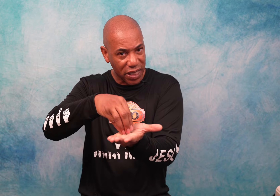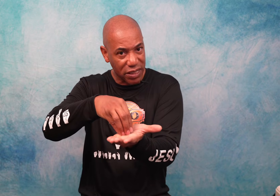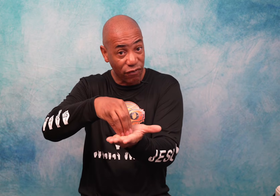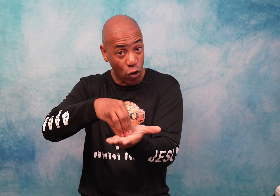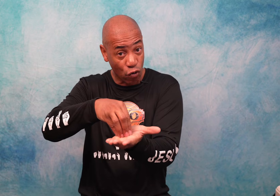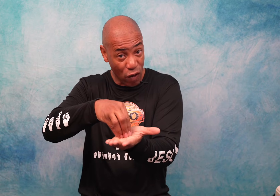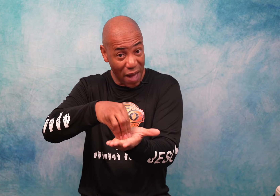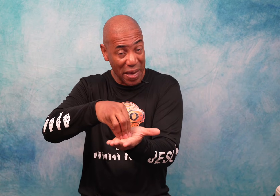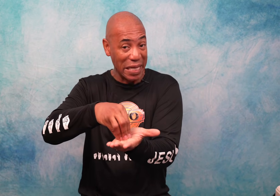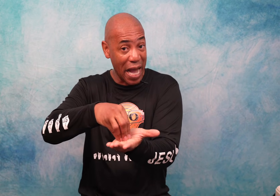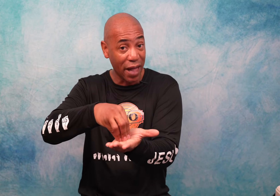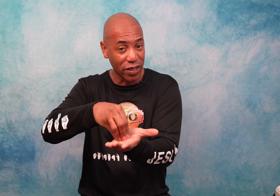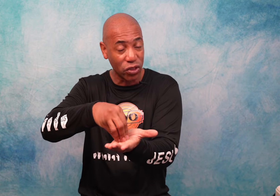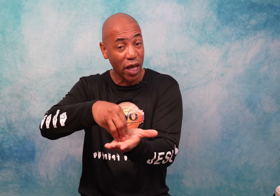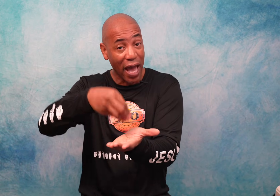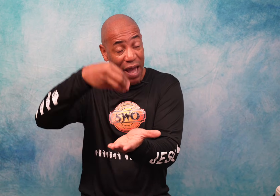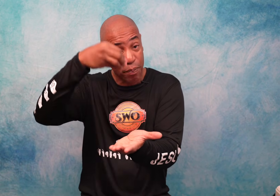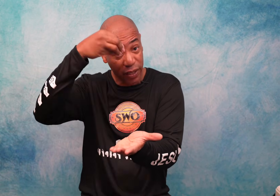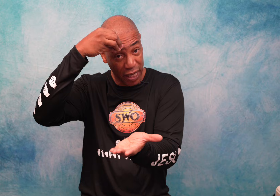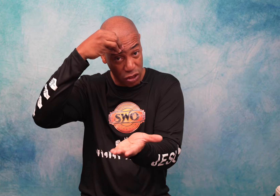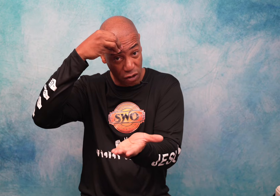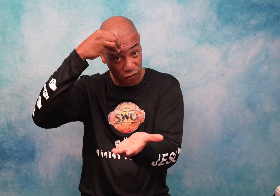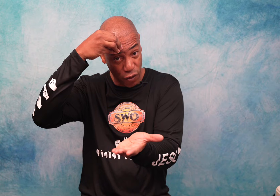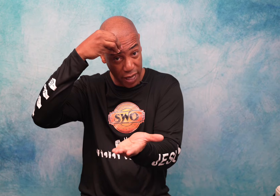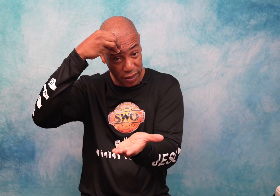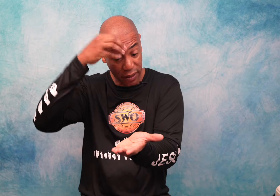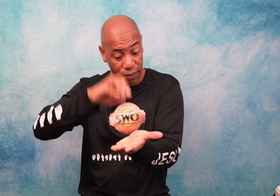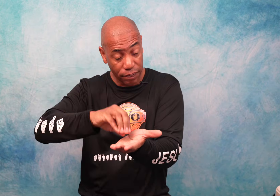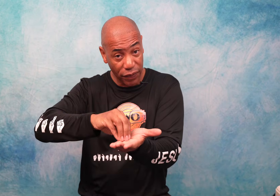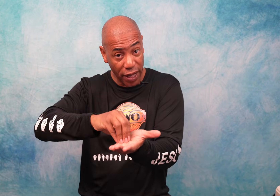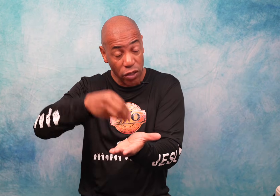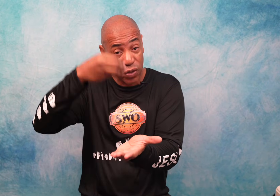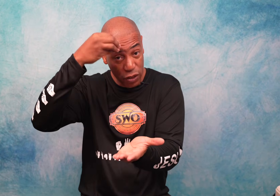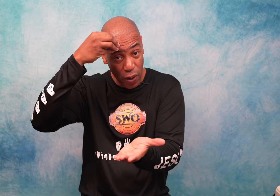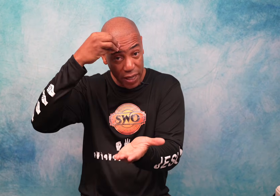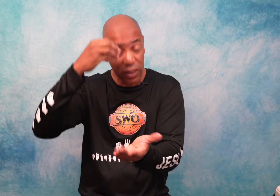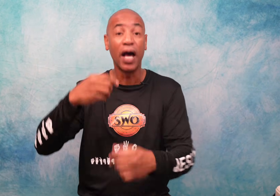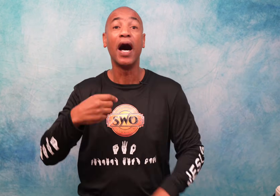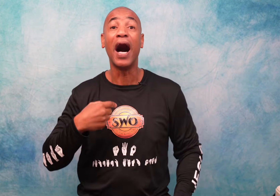as if you're grabbing knowledge and putting it to your forehead. You do that twice.